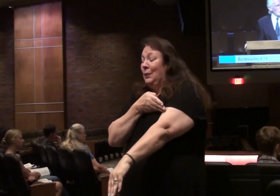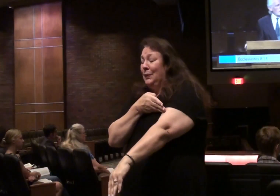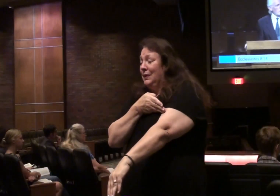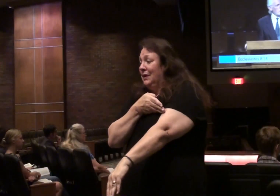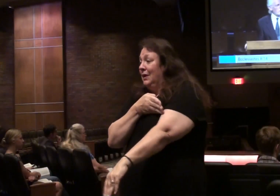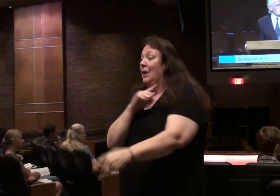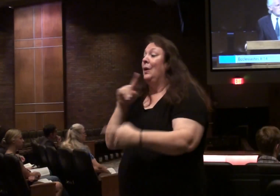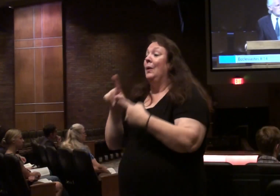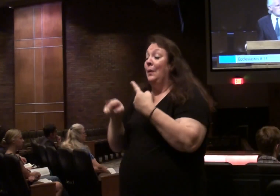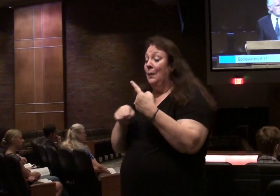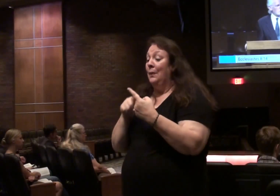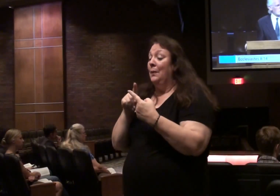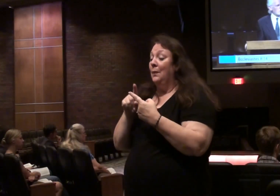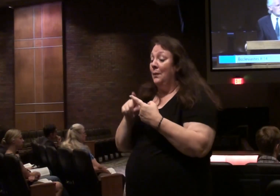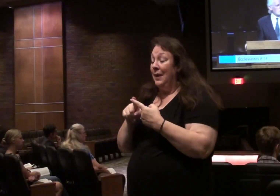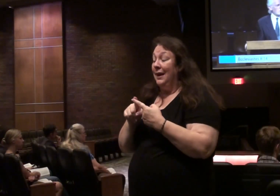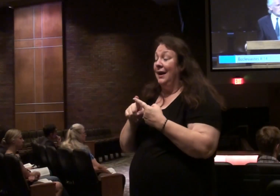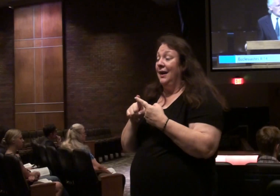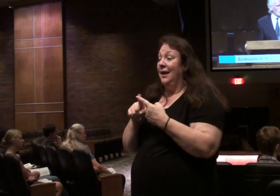the